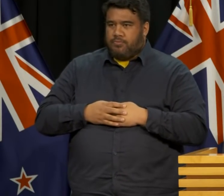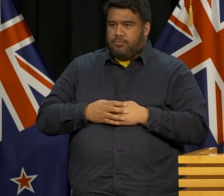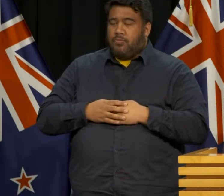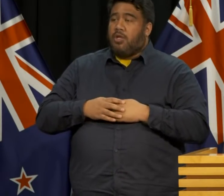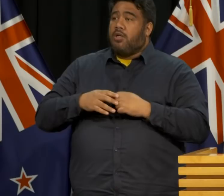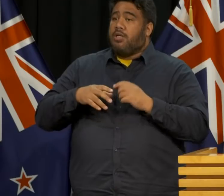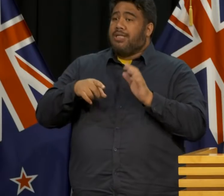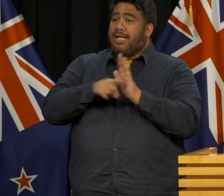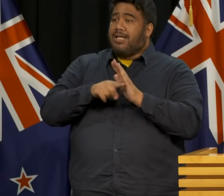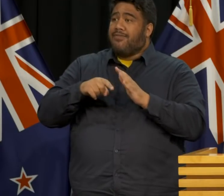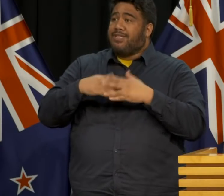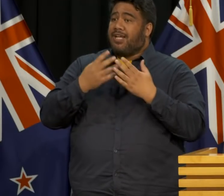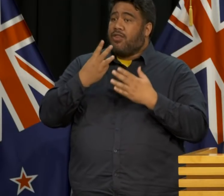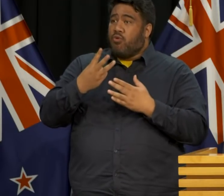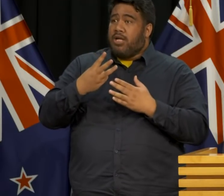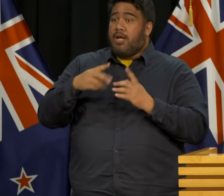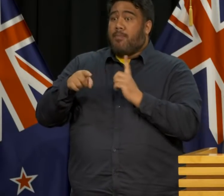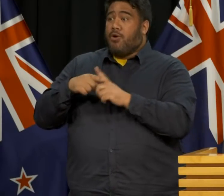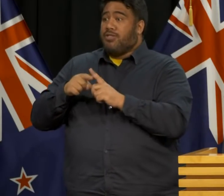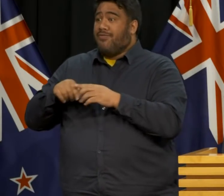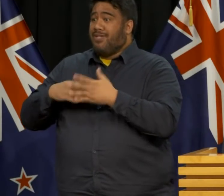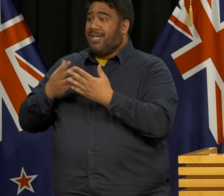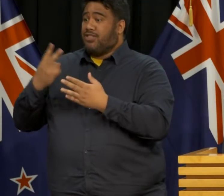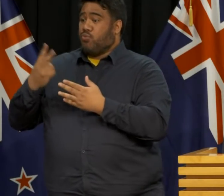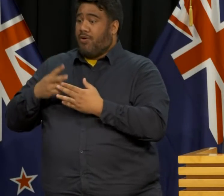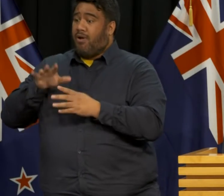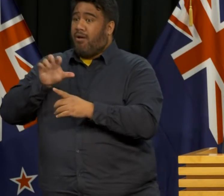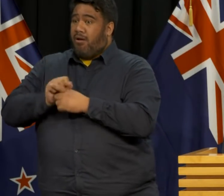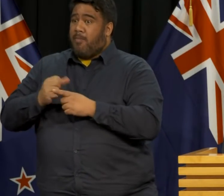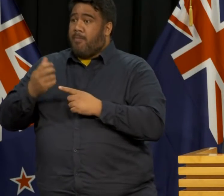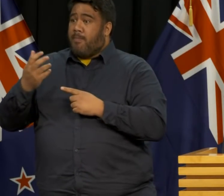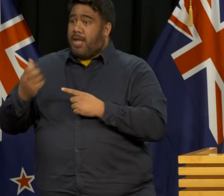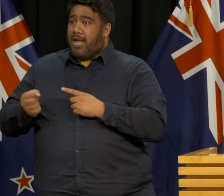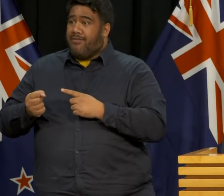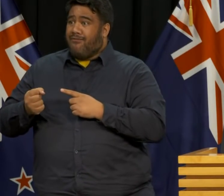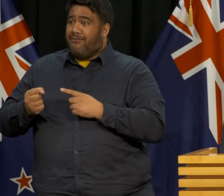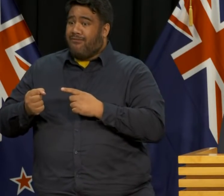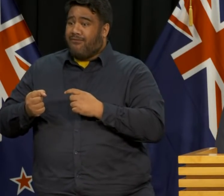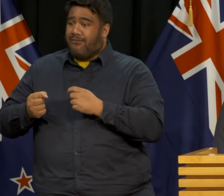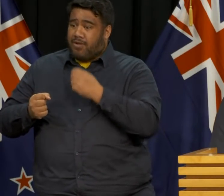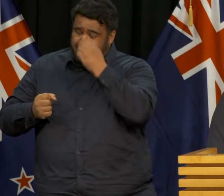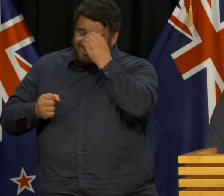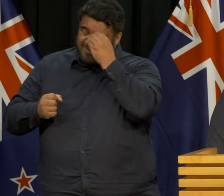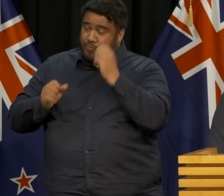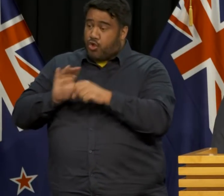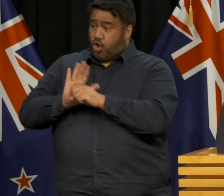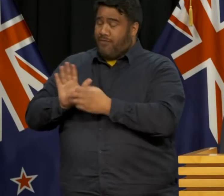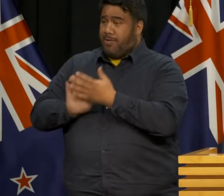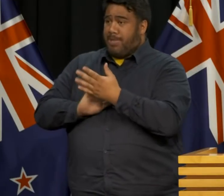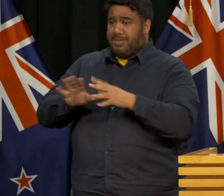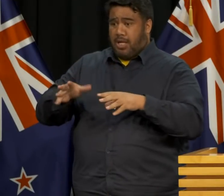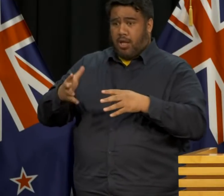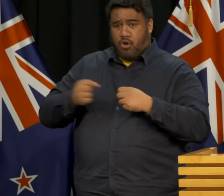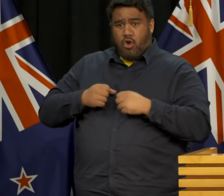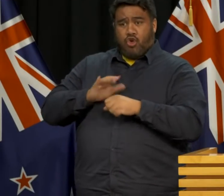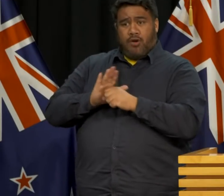Negative on day 3 and then positive on day 12. Does that mean that they caught it in the isolation facility? No. One of the reasons we do the testing